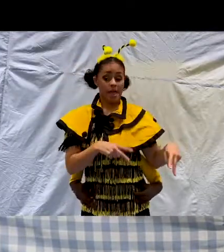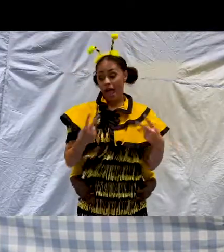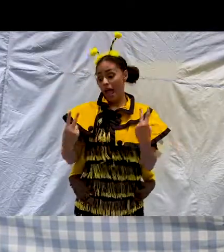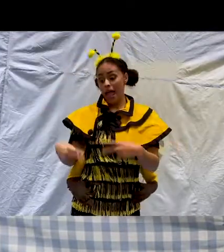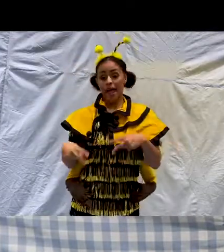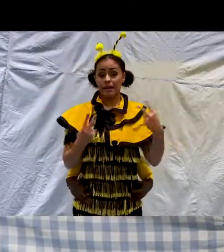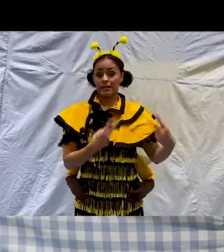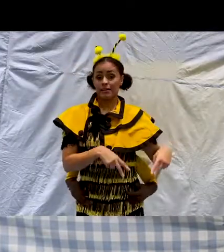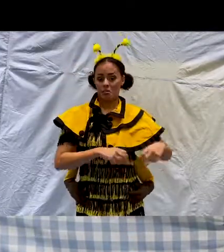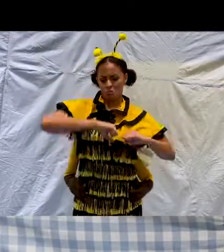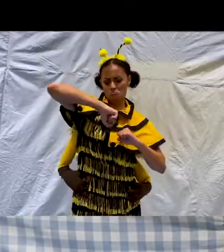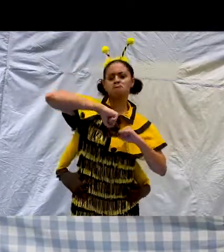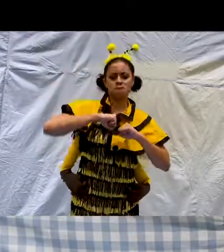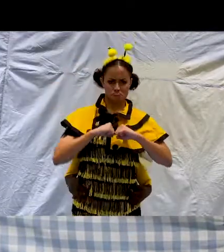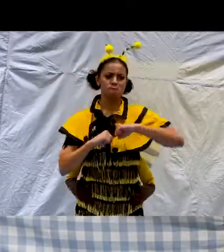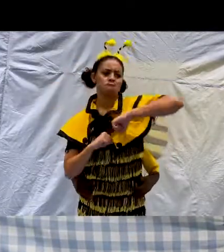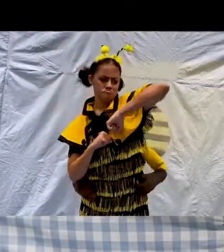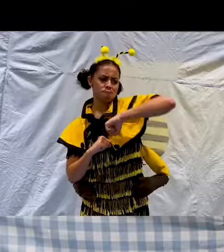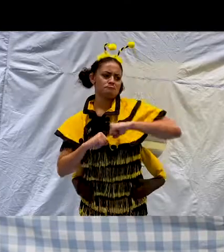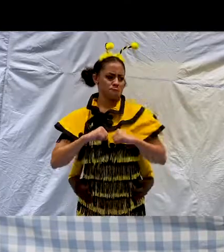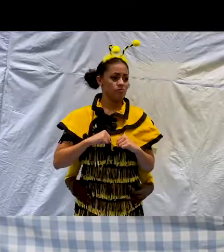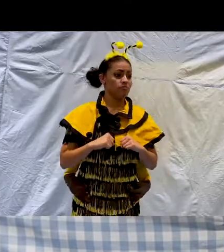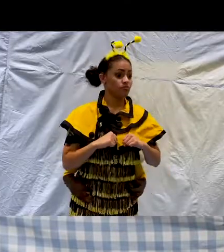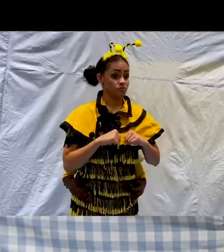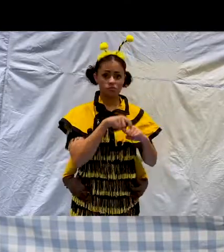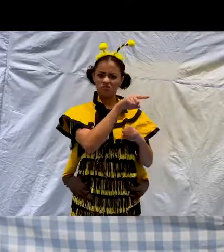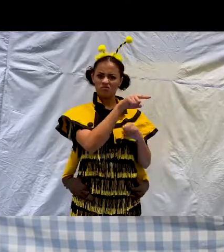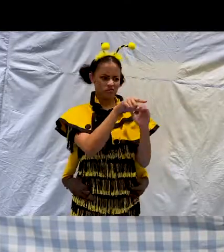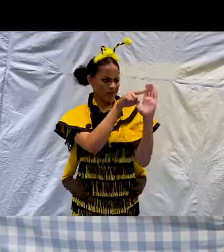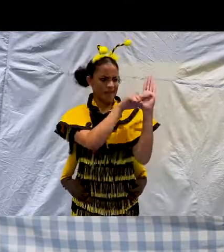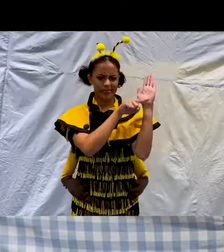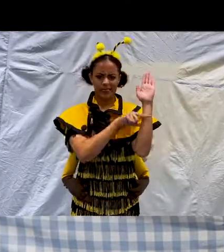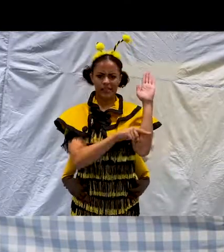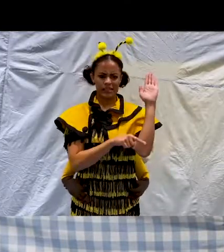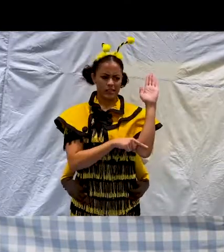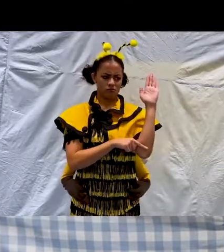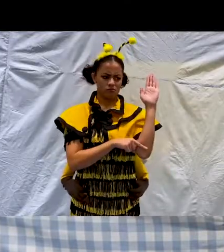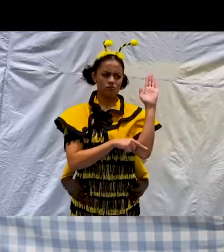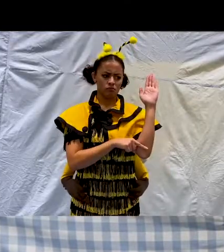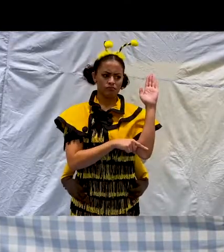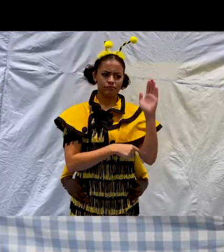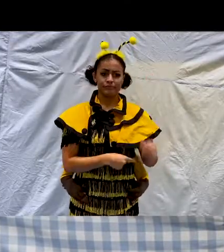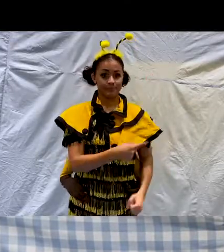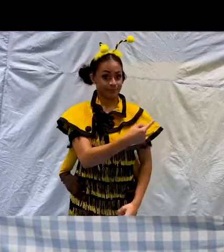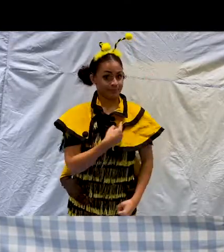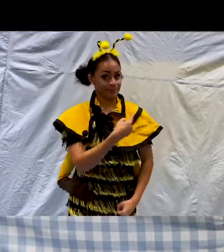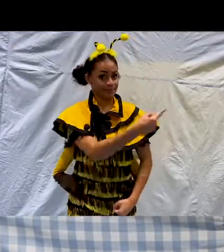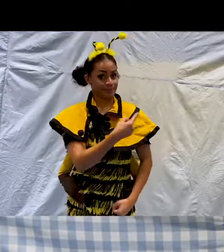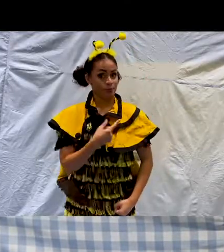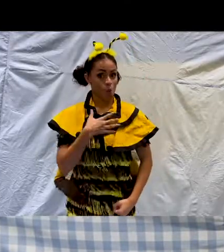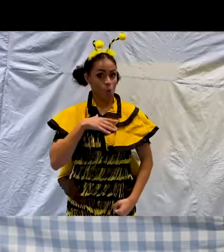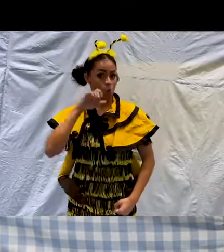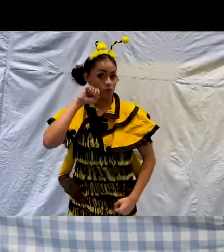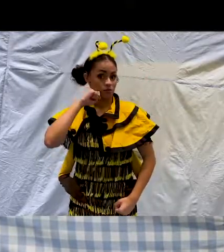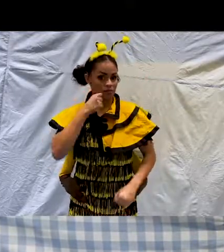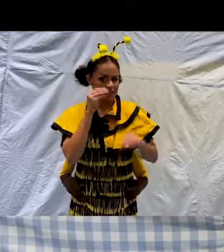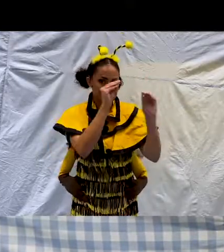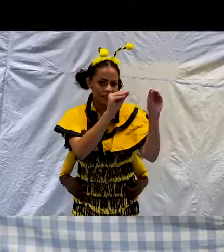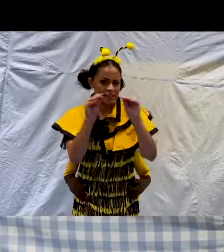dance. And according to my list, we are going to teach you the Welcome